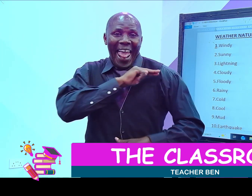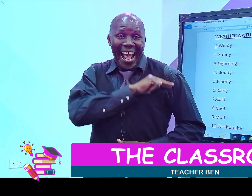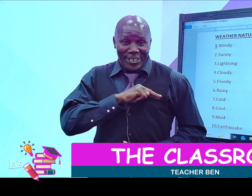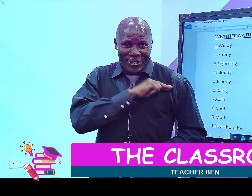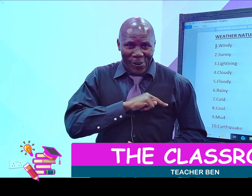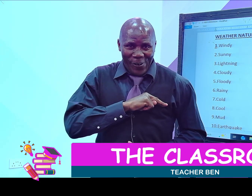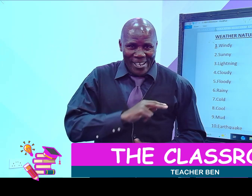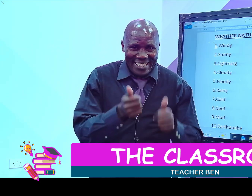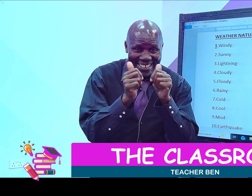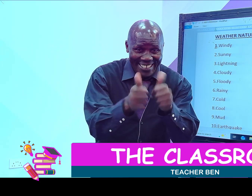Weather, nature.